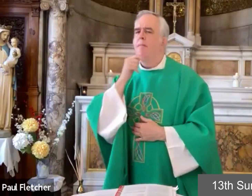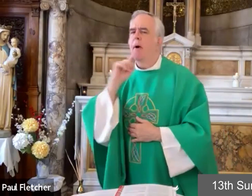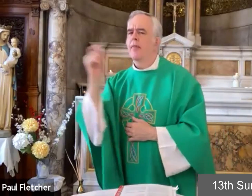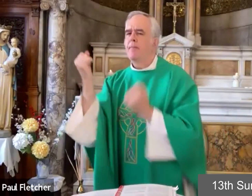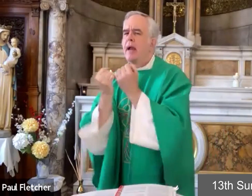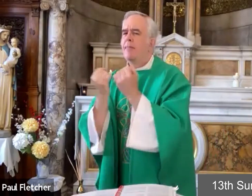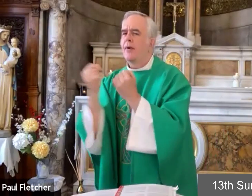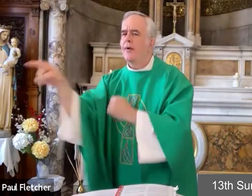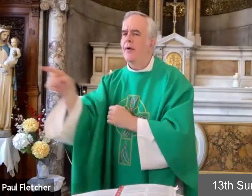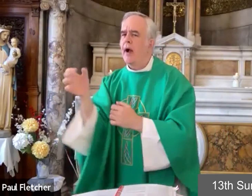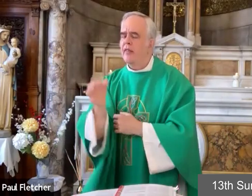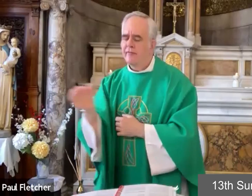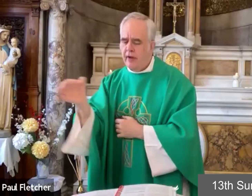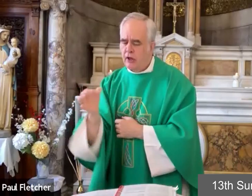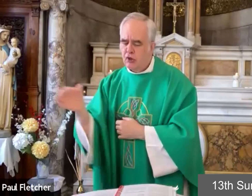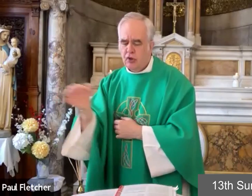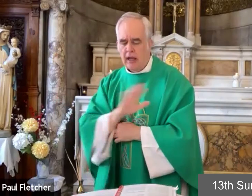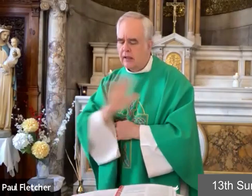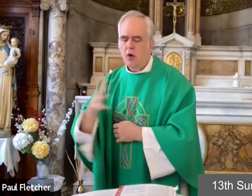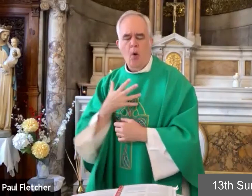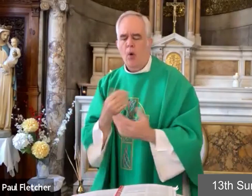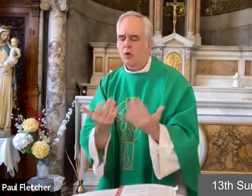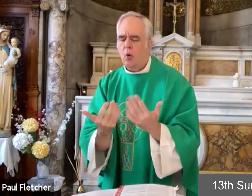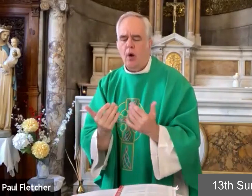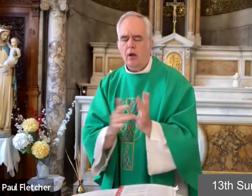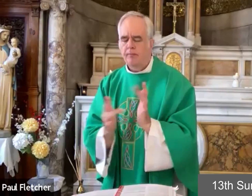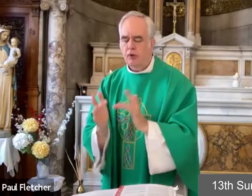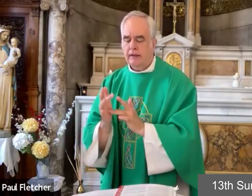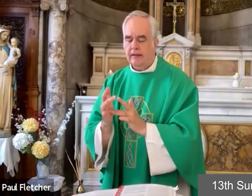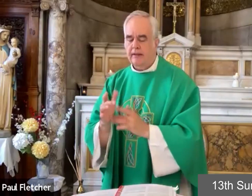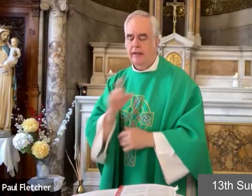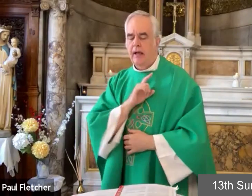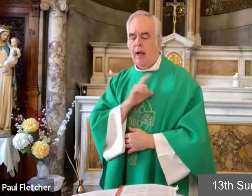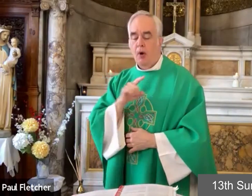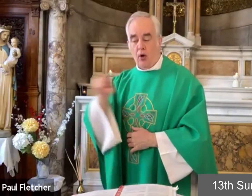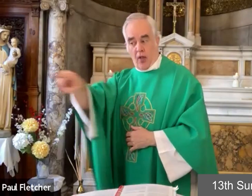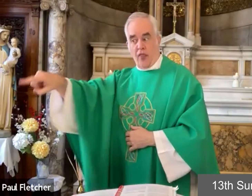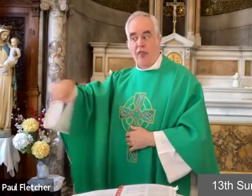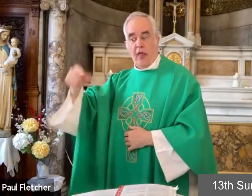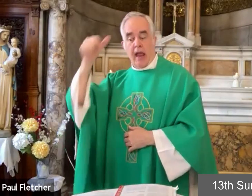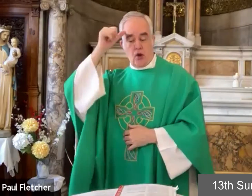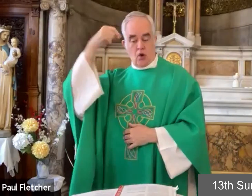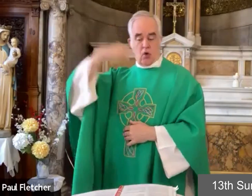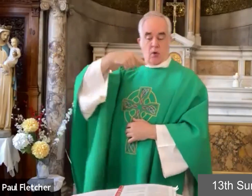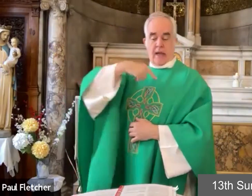But the people in the village did not want to welcome Jesus because they knew